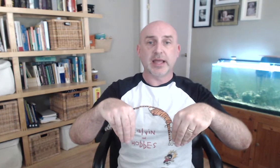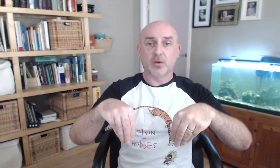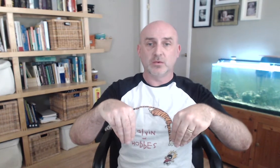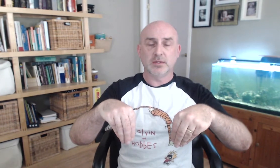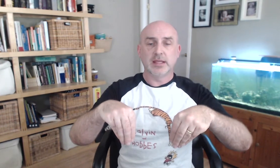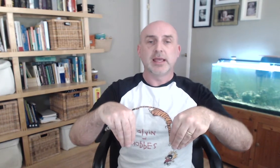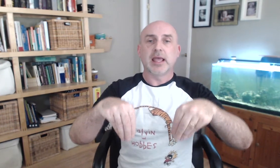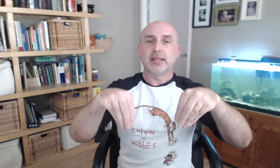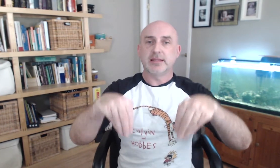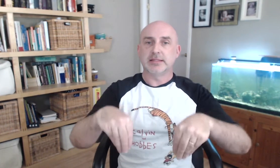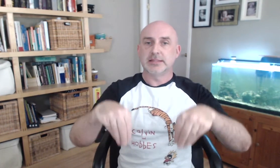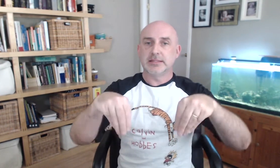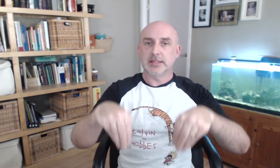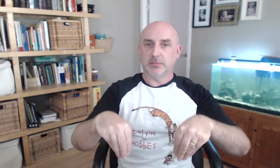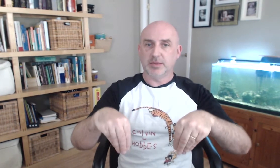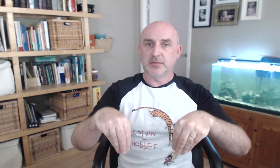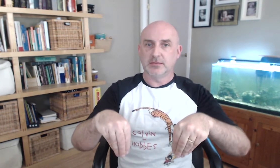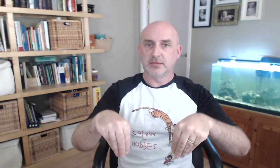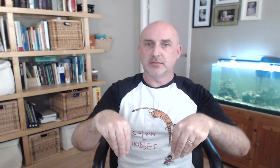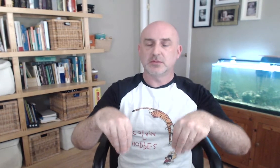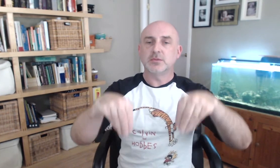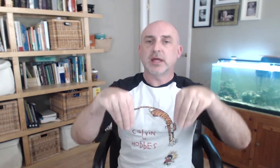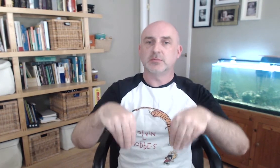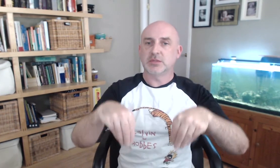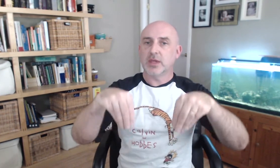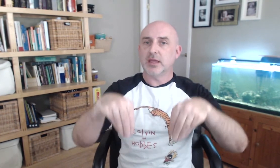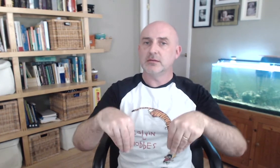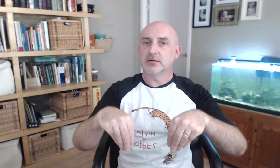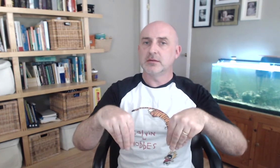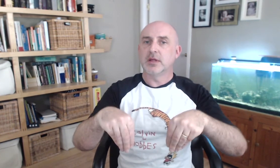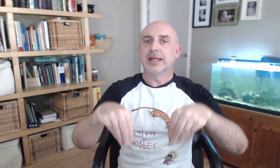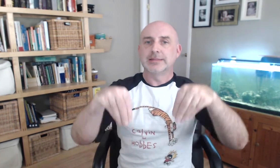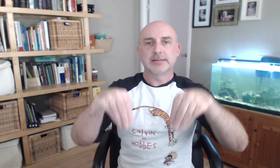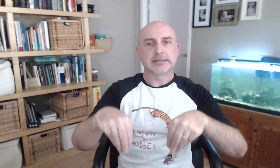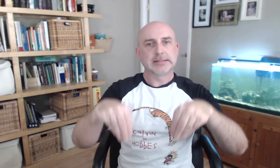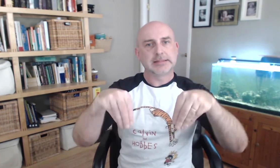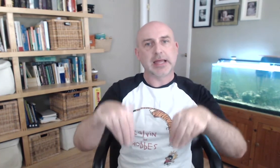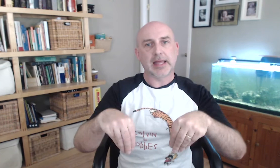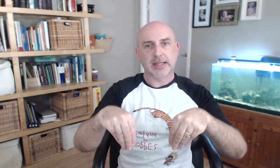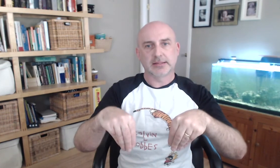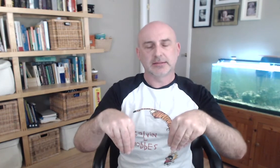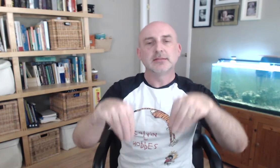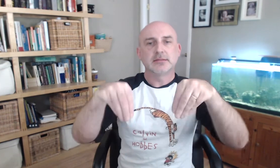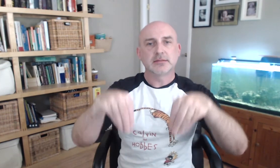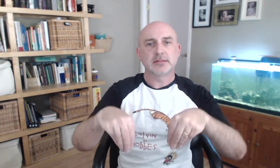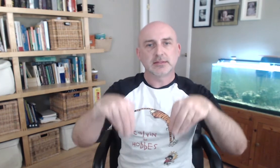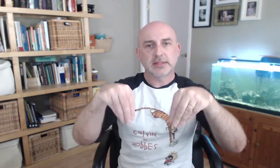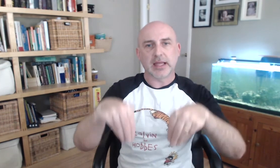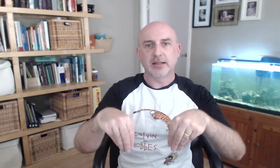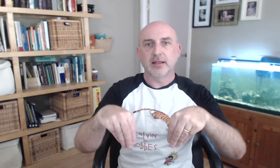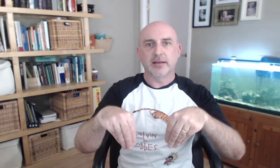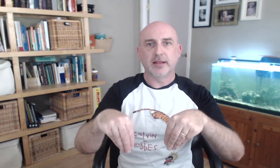down, and then dip 2 times, okay? Die. Die. Not